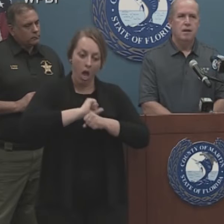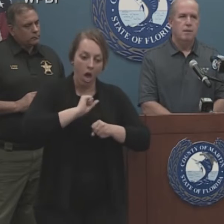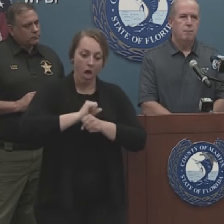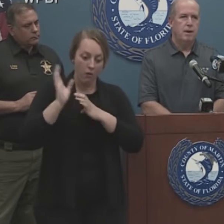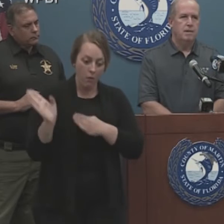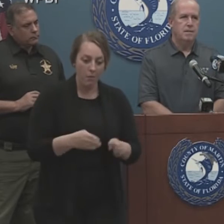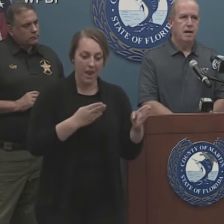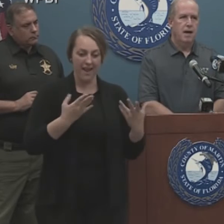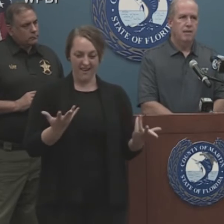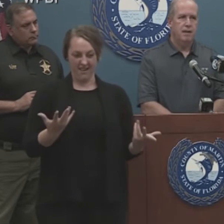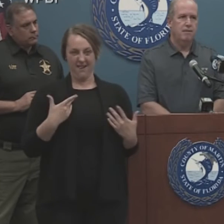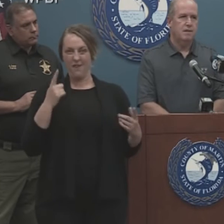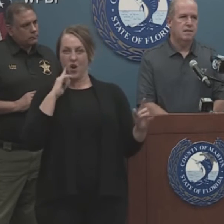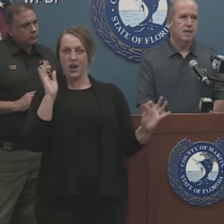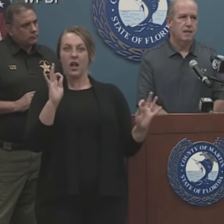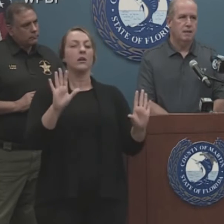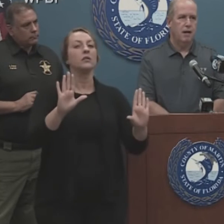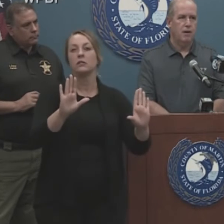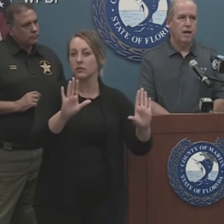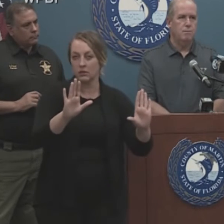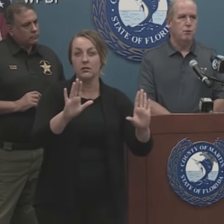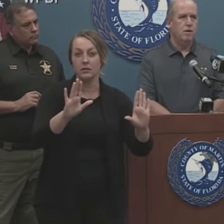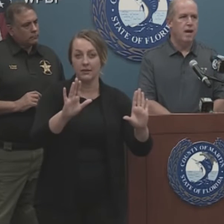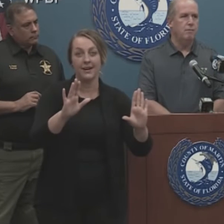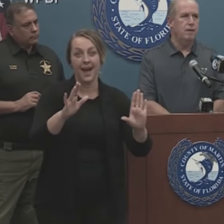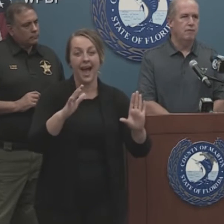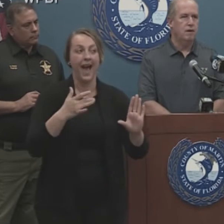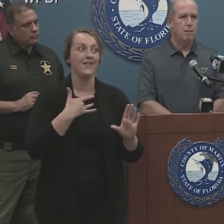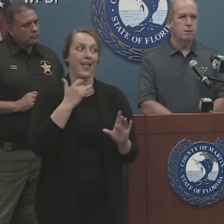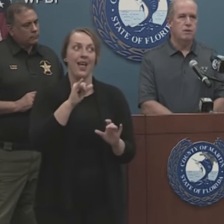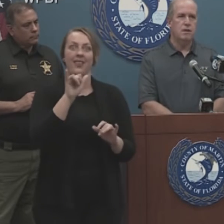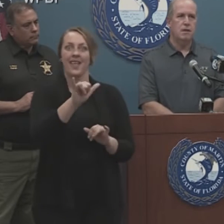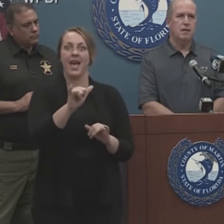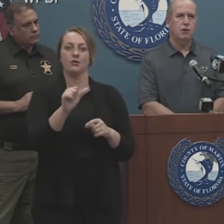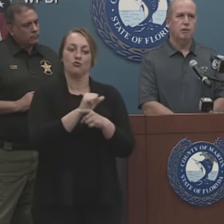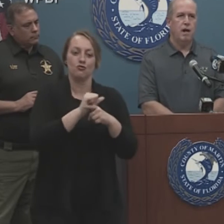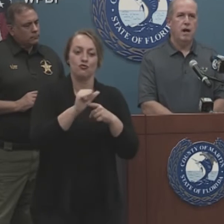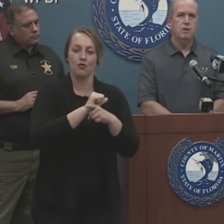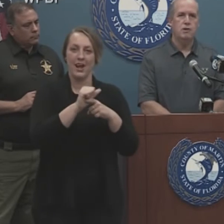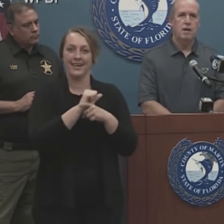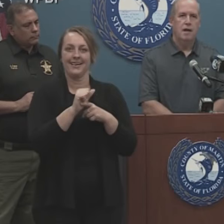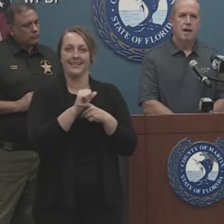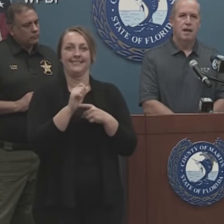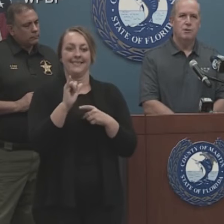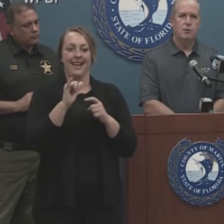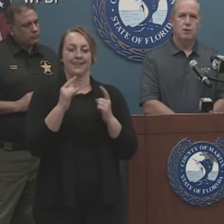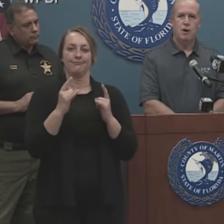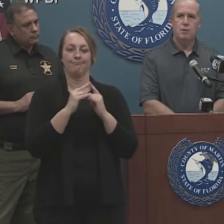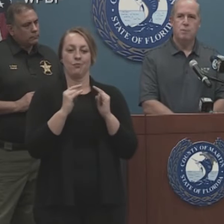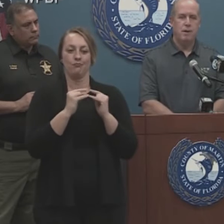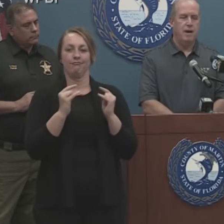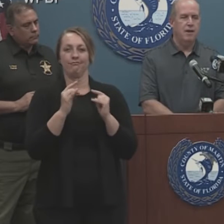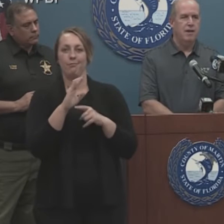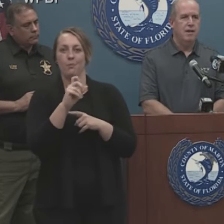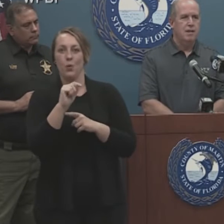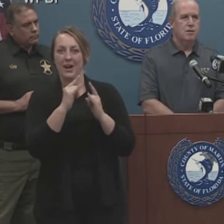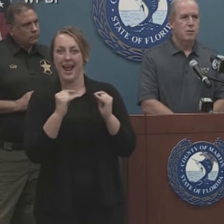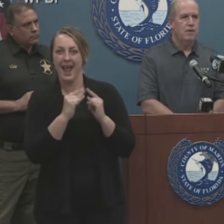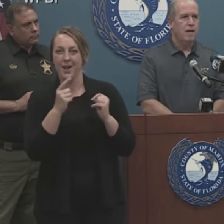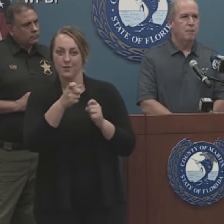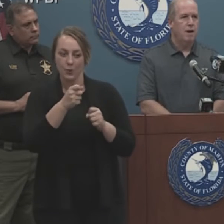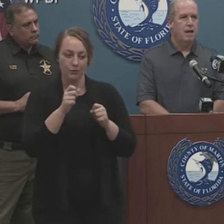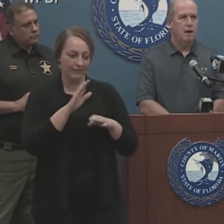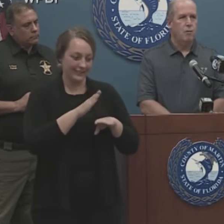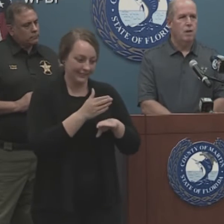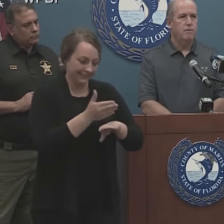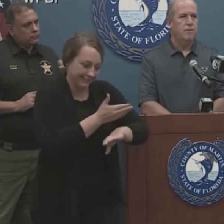effort, but I think of it as like a hurricane boot camp. It gave you an opportunity to clean your garage and get your yards prepared. So